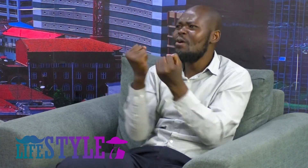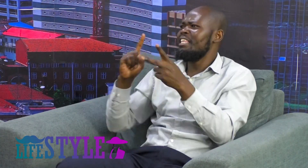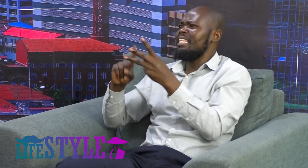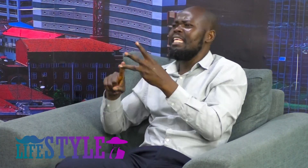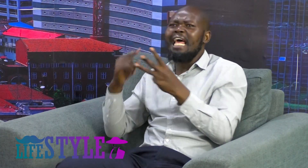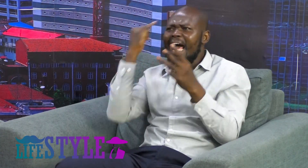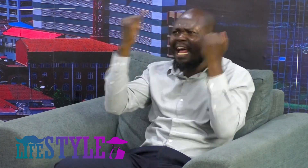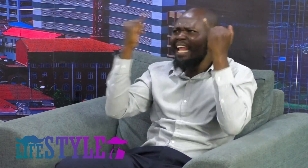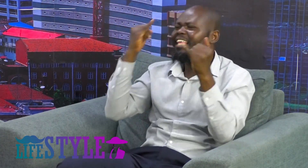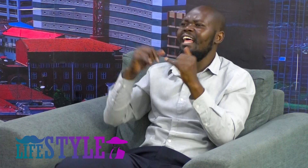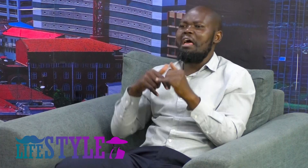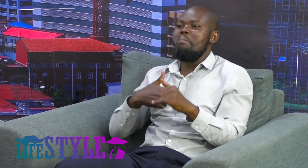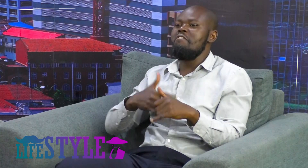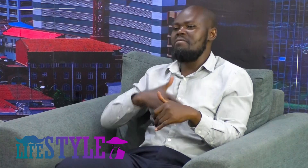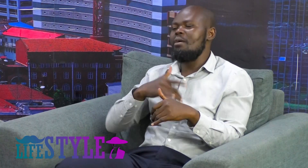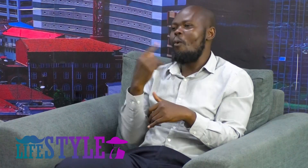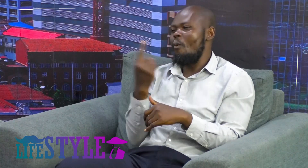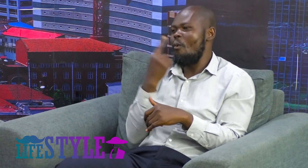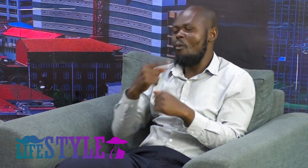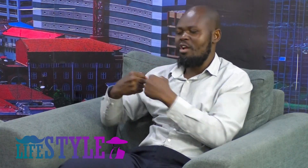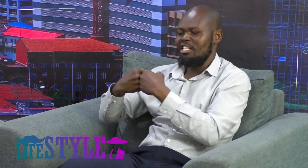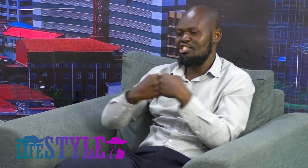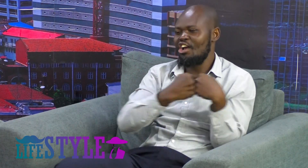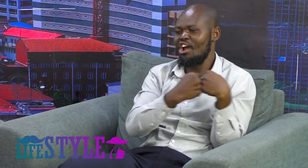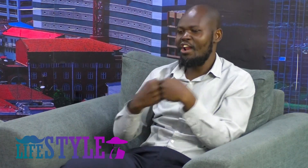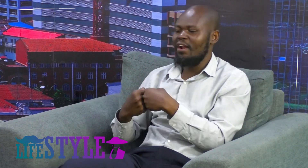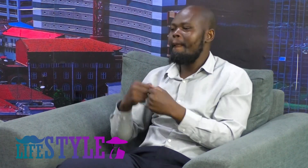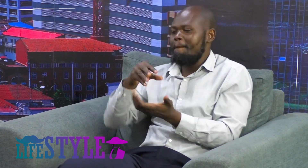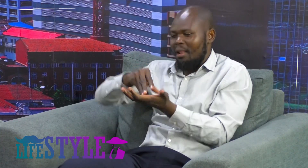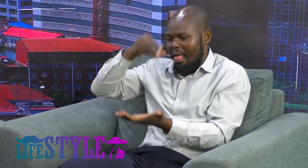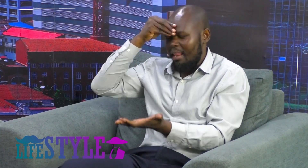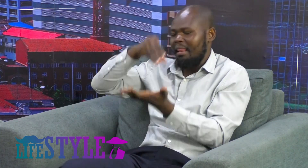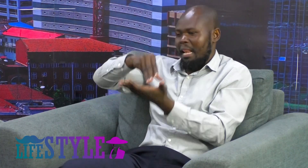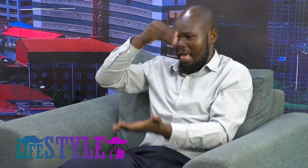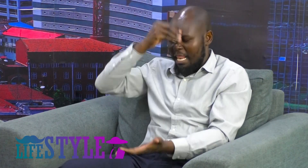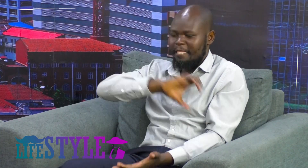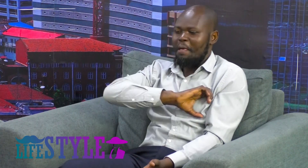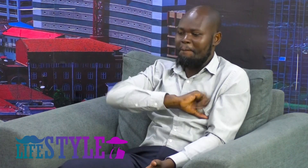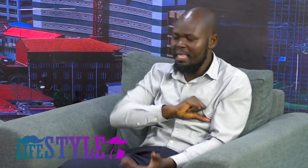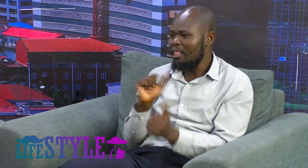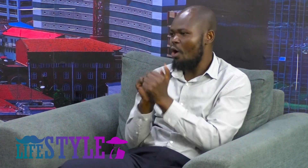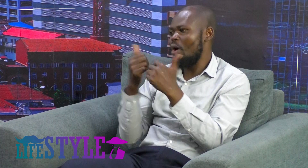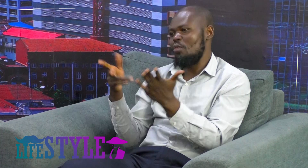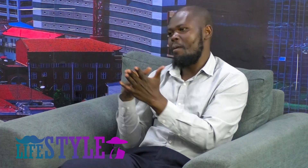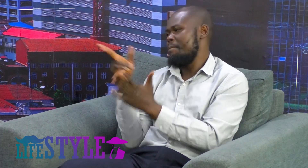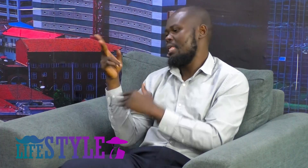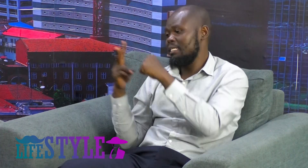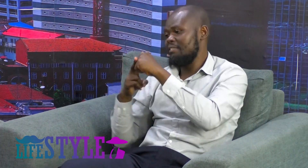TV. There was socializing, there was different ideas. Yes, there are challenges and I learned those. And